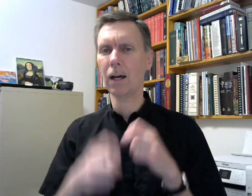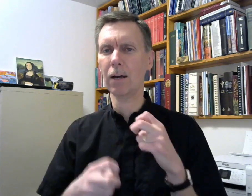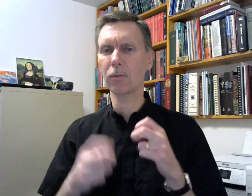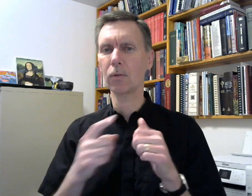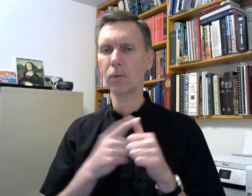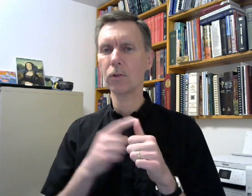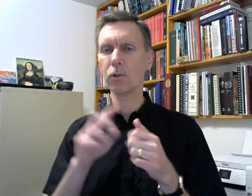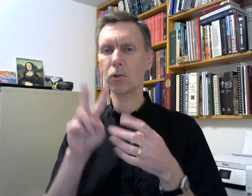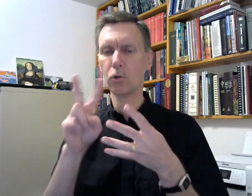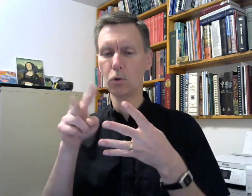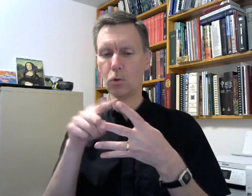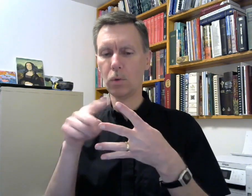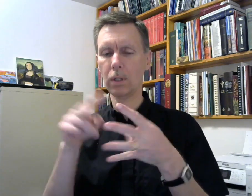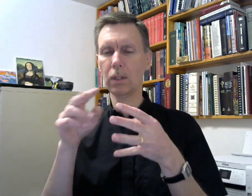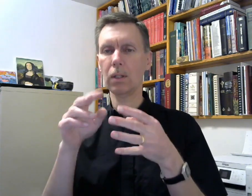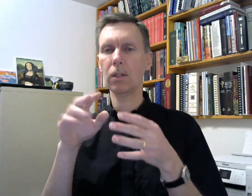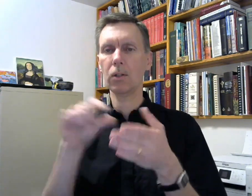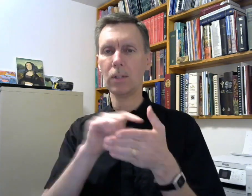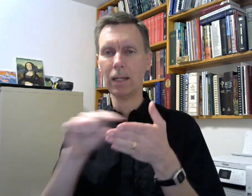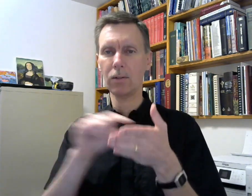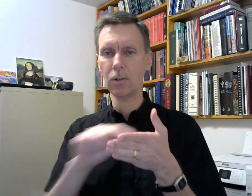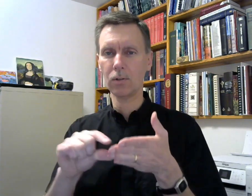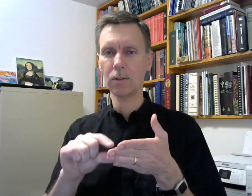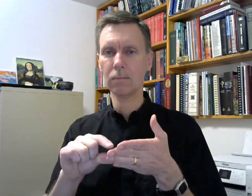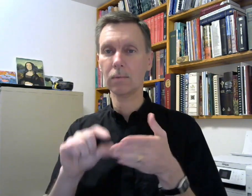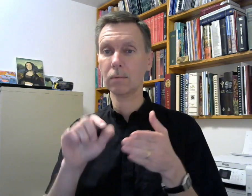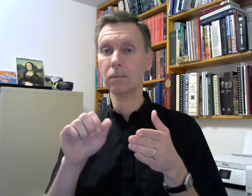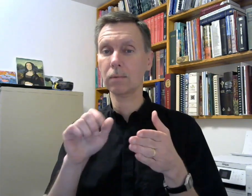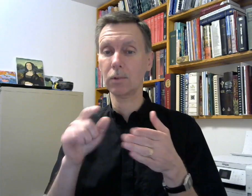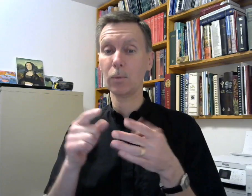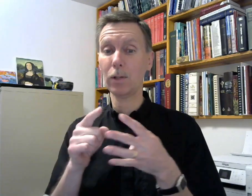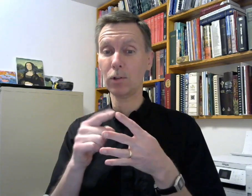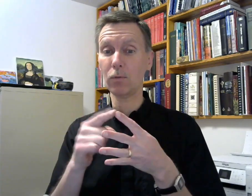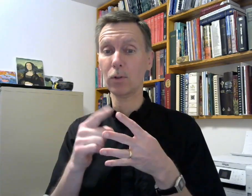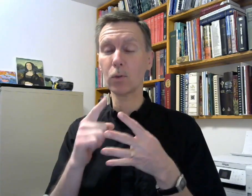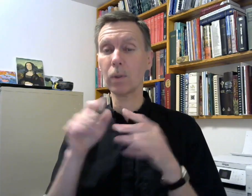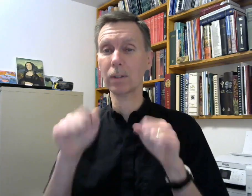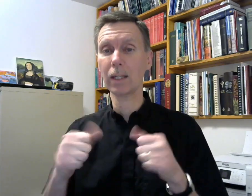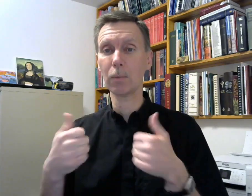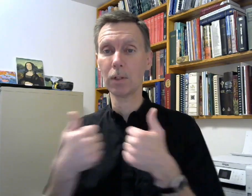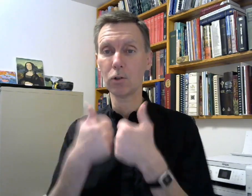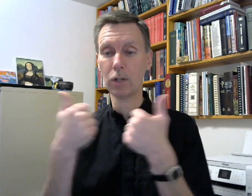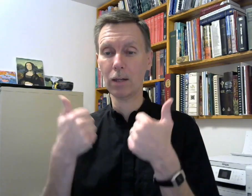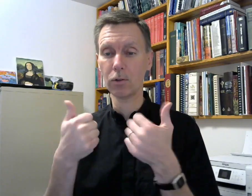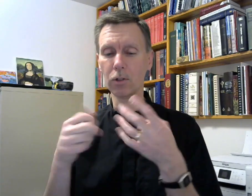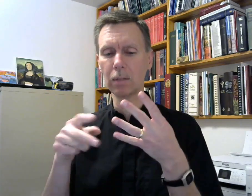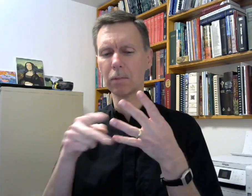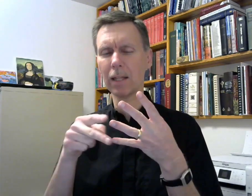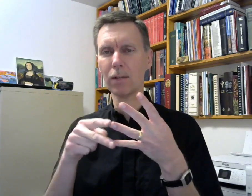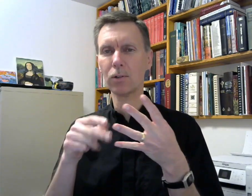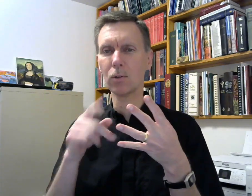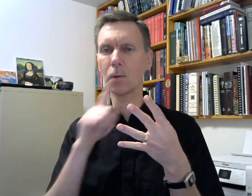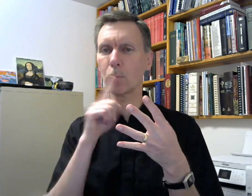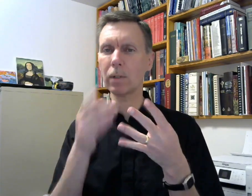The first two stanzas, especially the first one, can be challenging. The last two are pretty